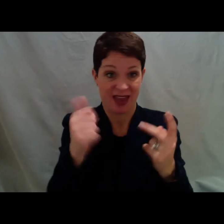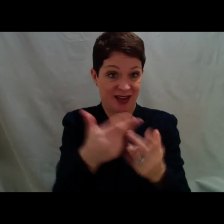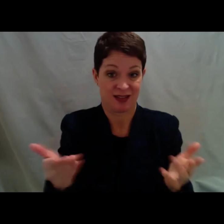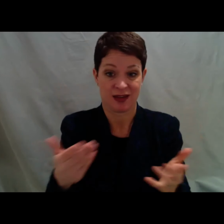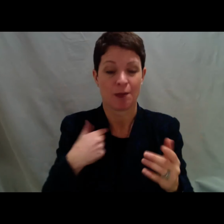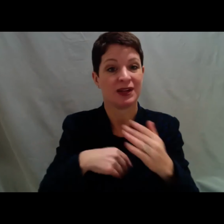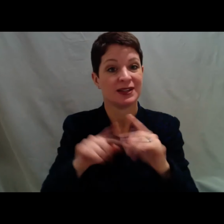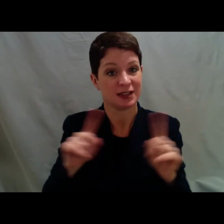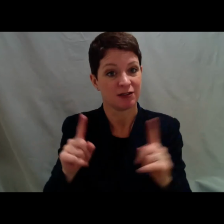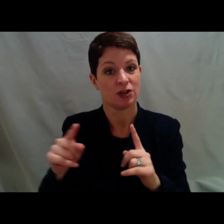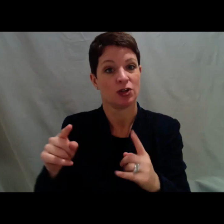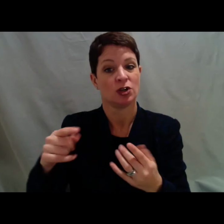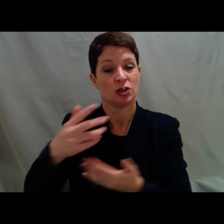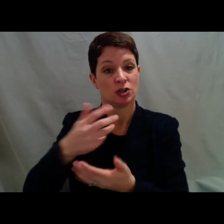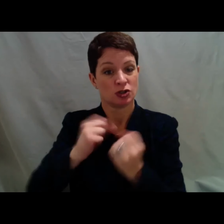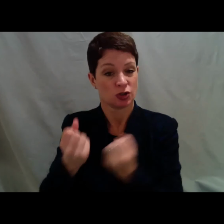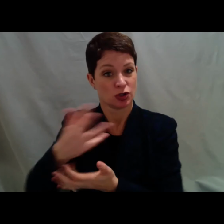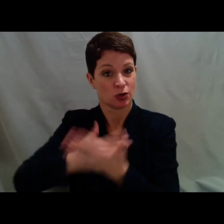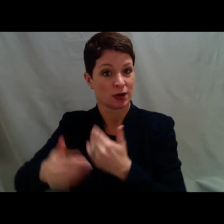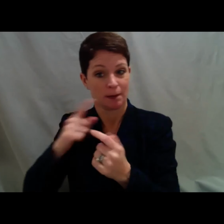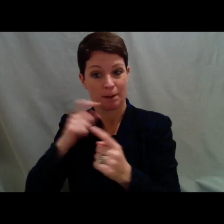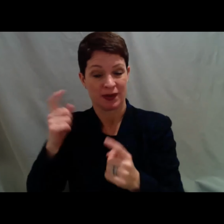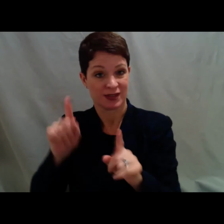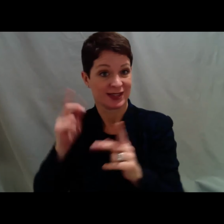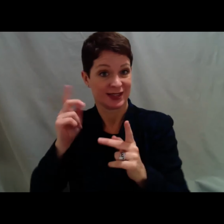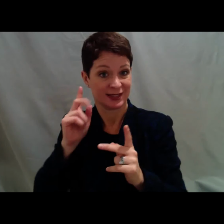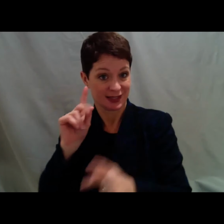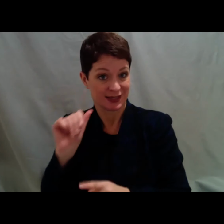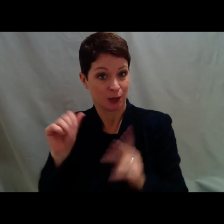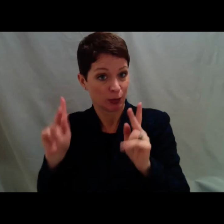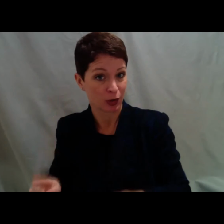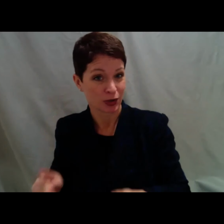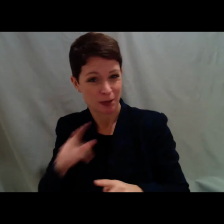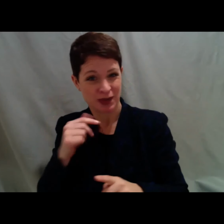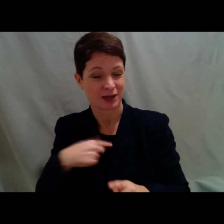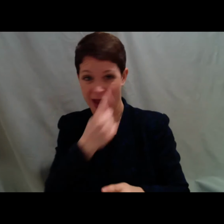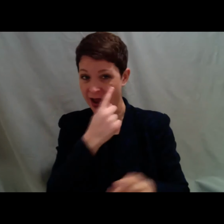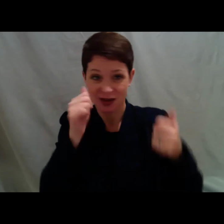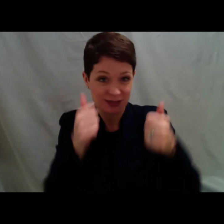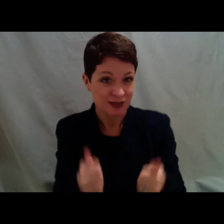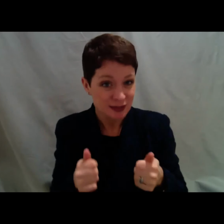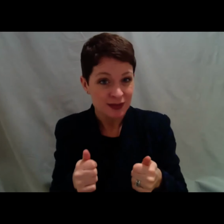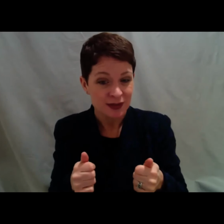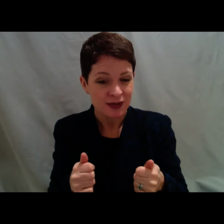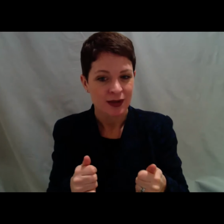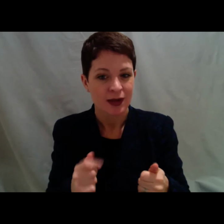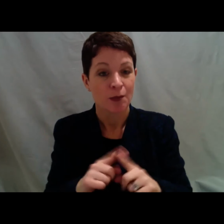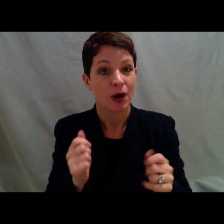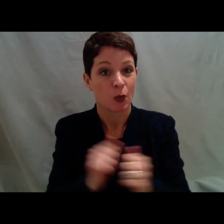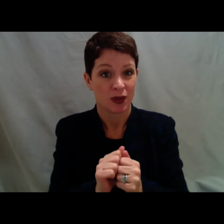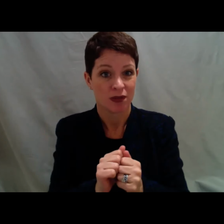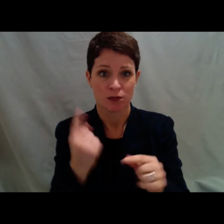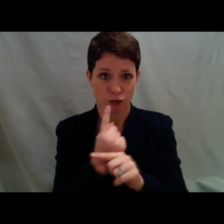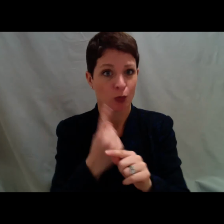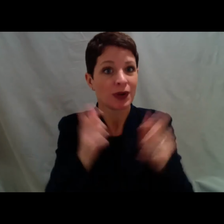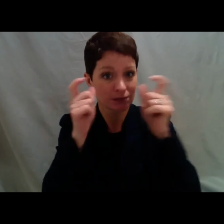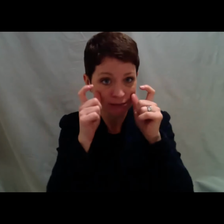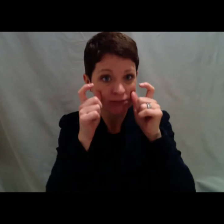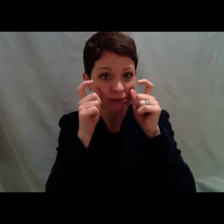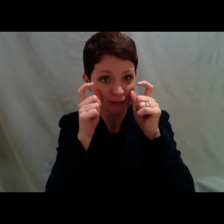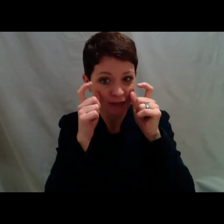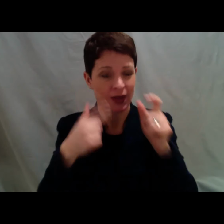social context, a disabled person, because of the condition that my eyes are in. But with corrective lenses, I